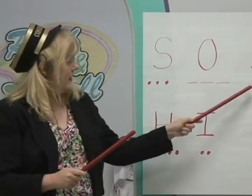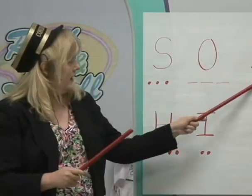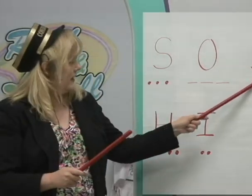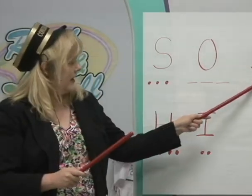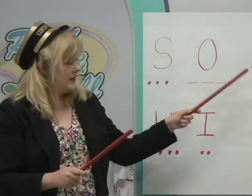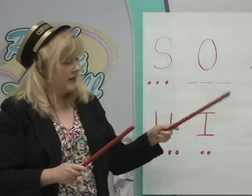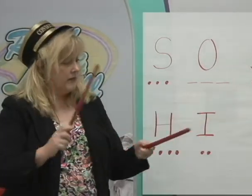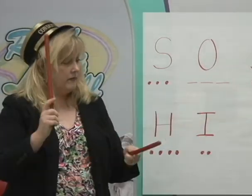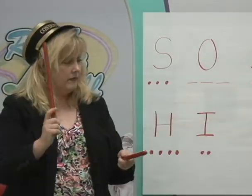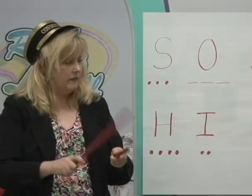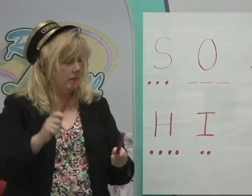And S again.